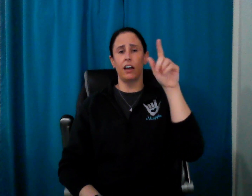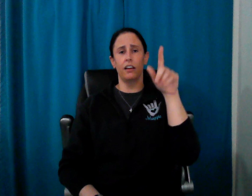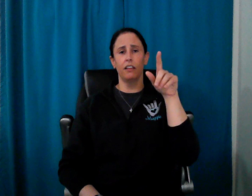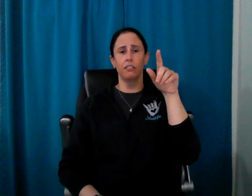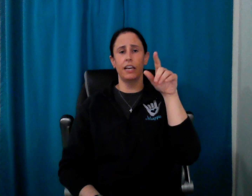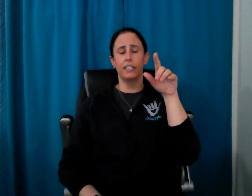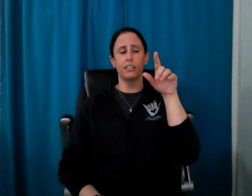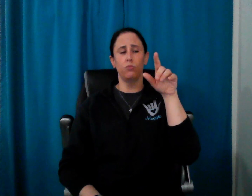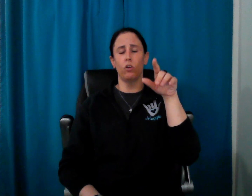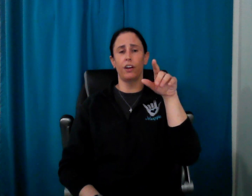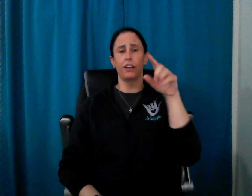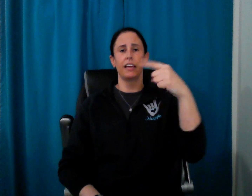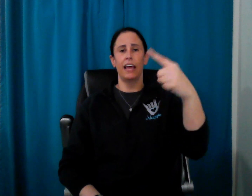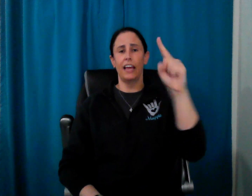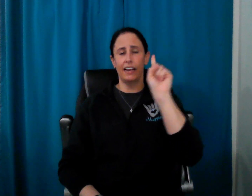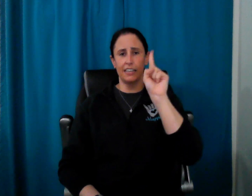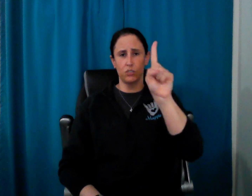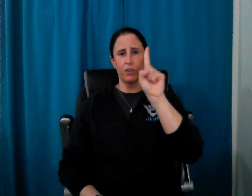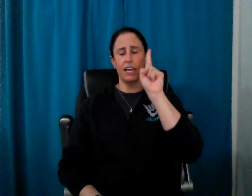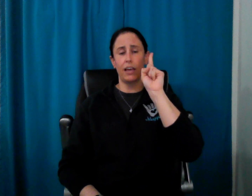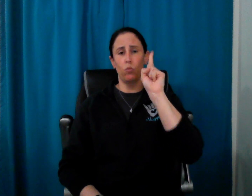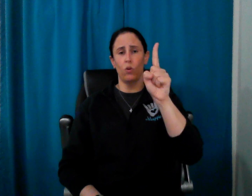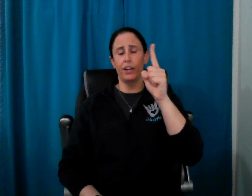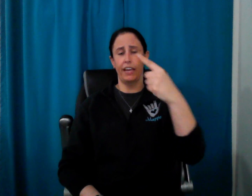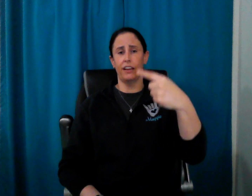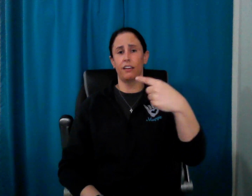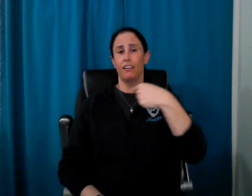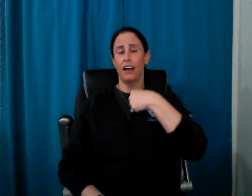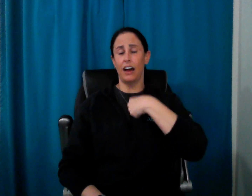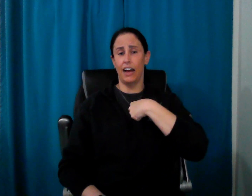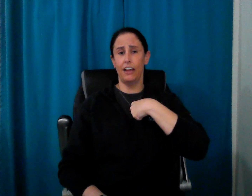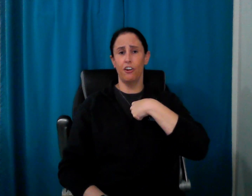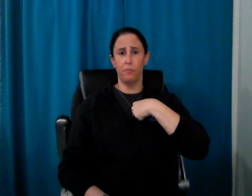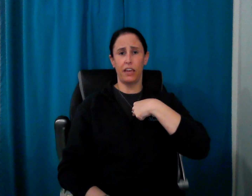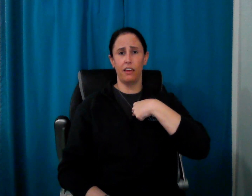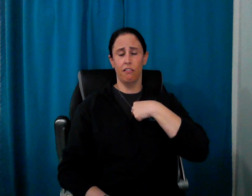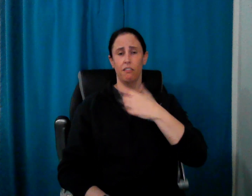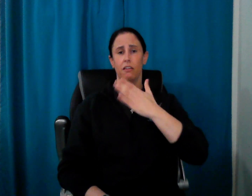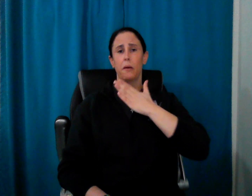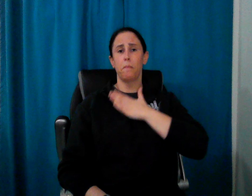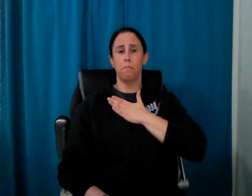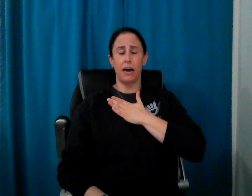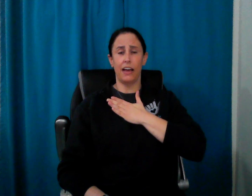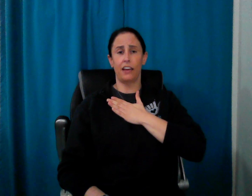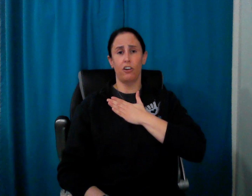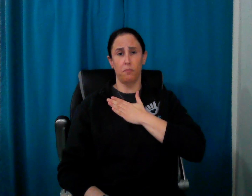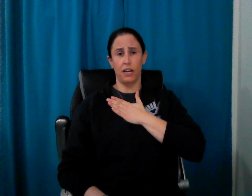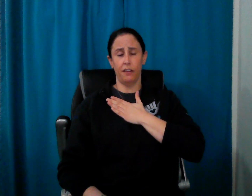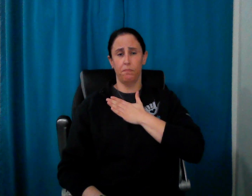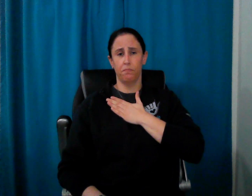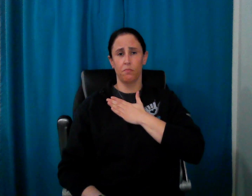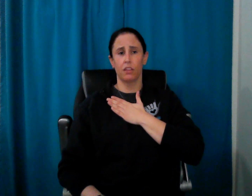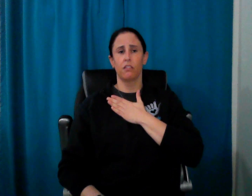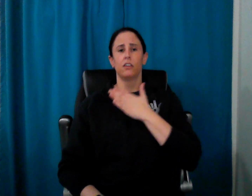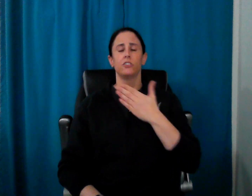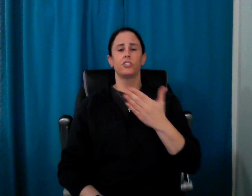a lazy one. It is with a one hand. I or me, my or mine.